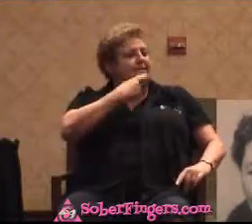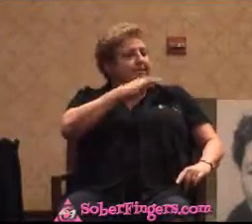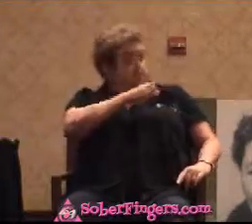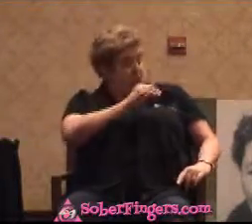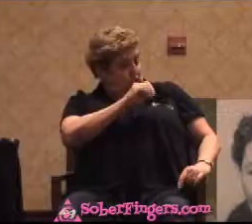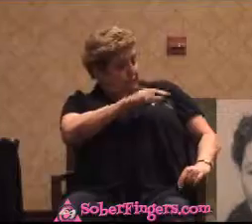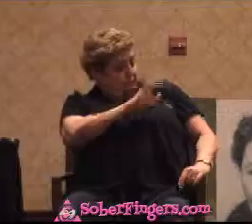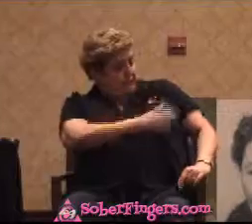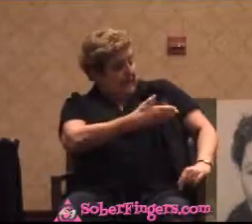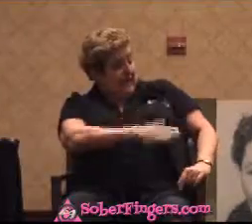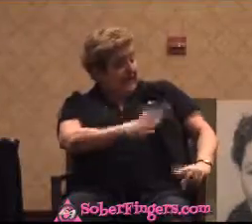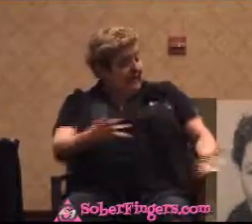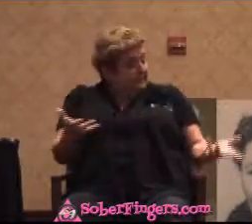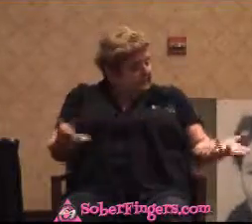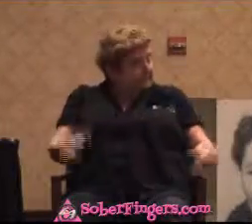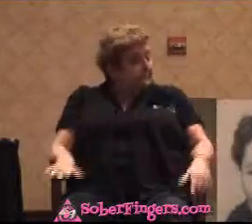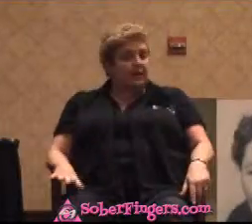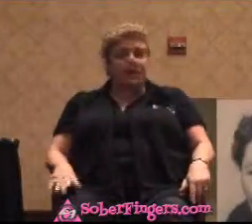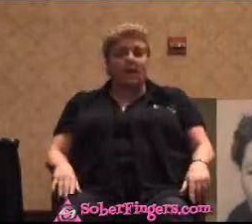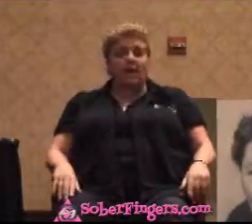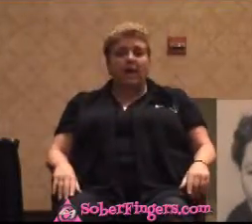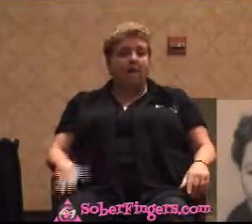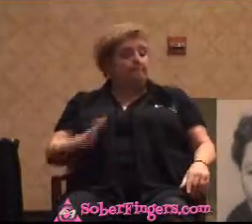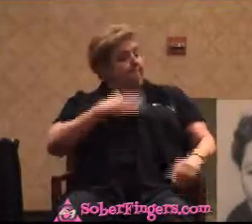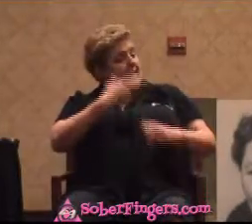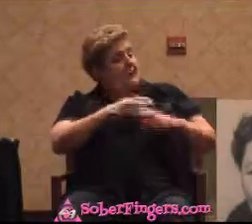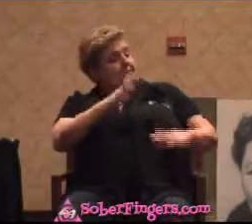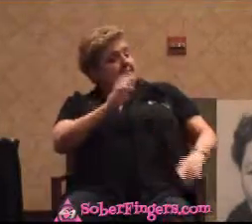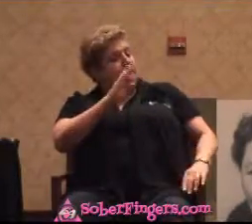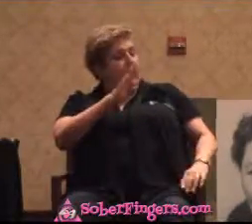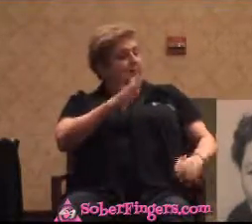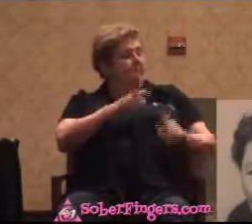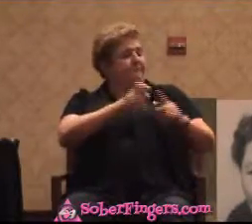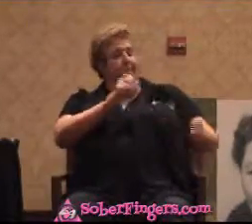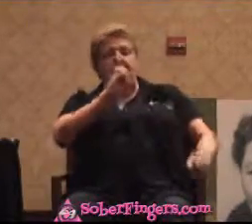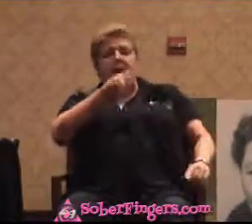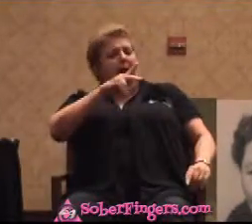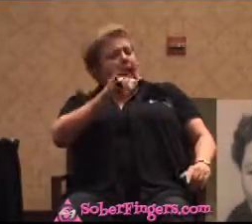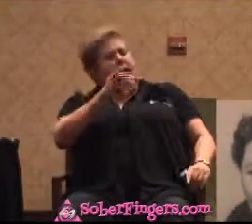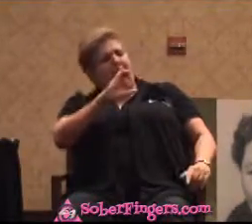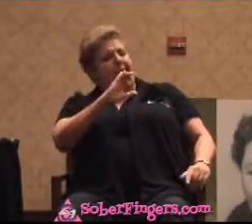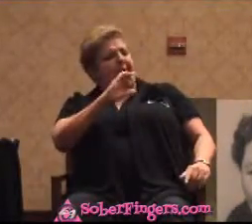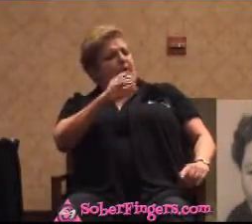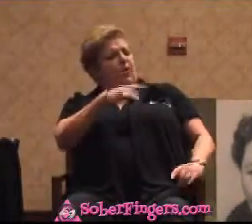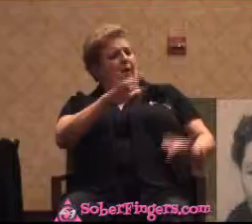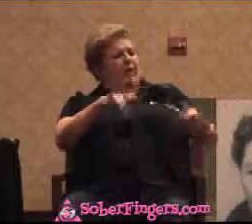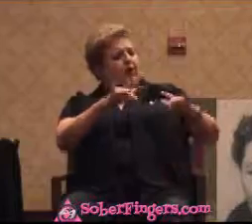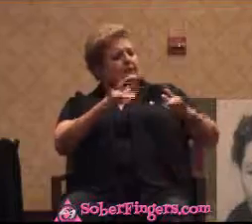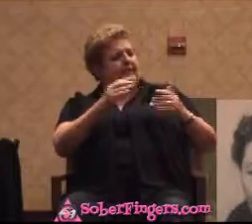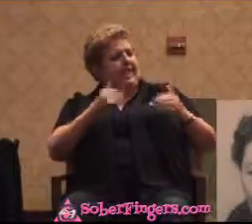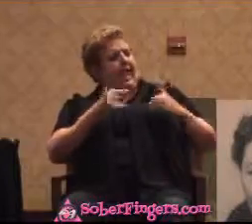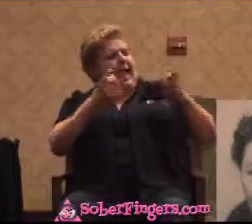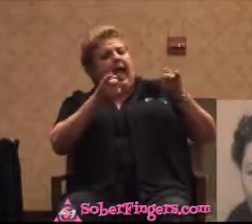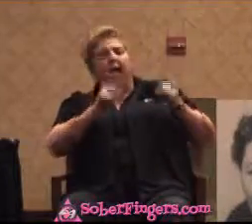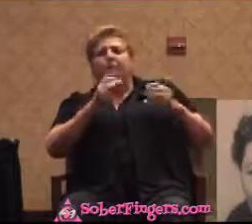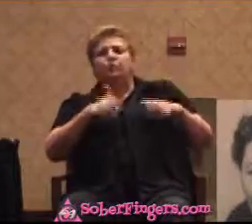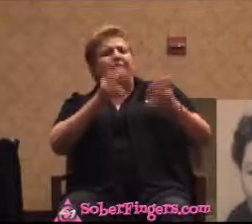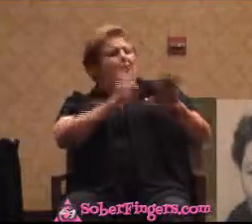sing?" "Why, my name's Bob from Epic Records, and I just happen to have a contract here." You know what I mean? That's the